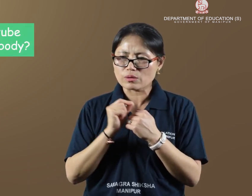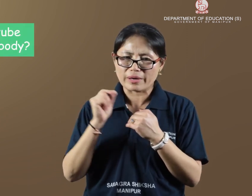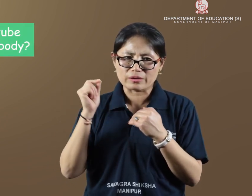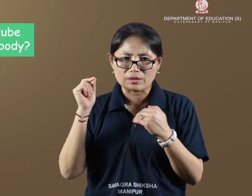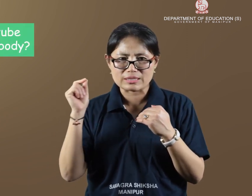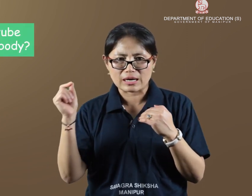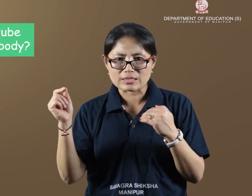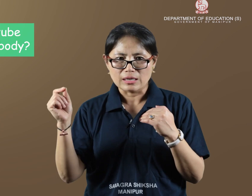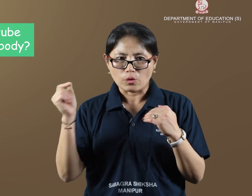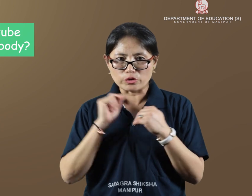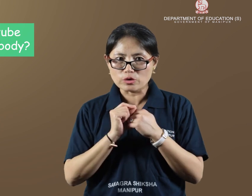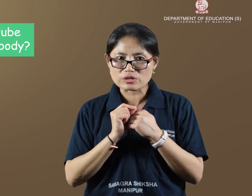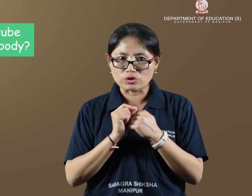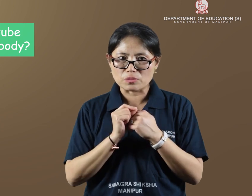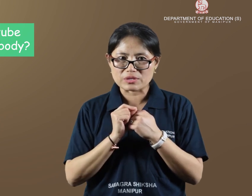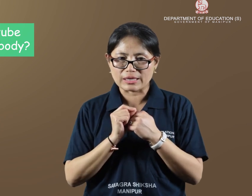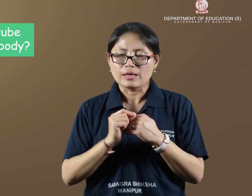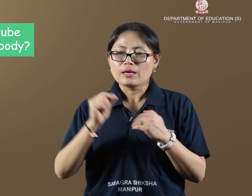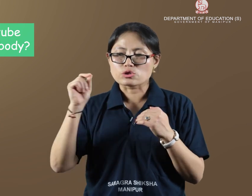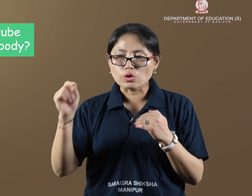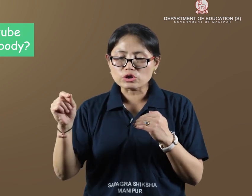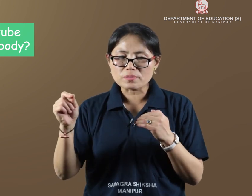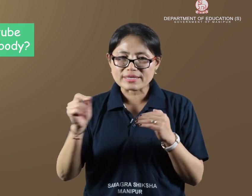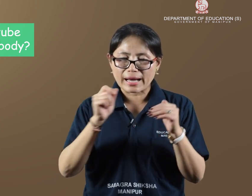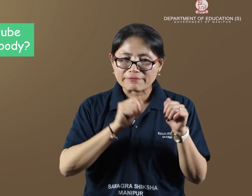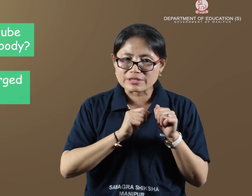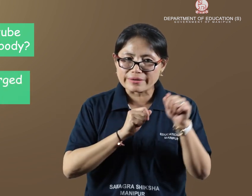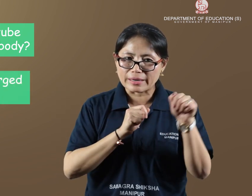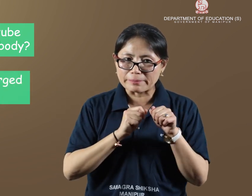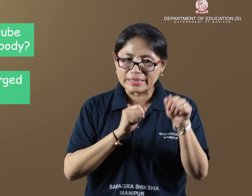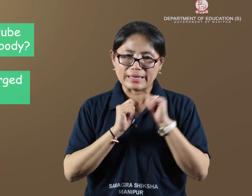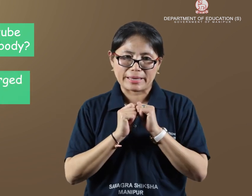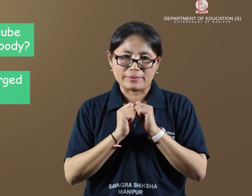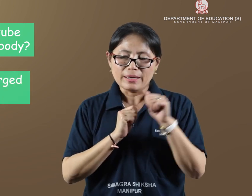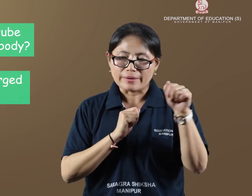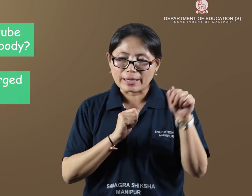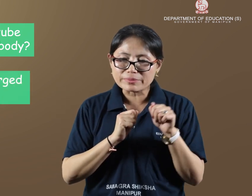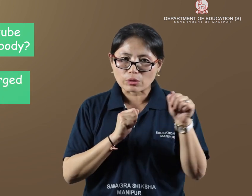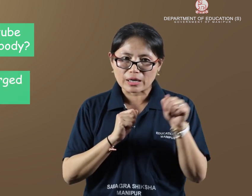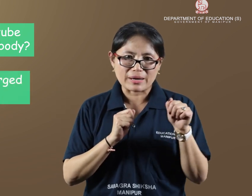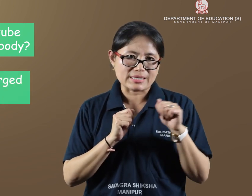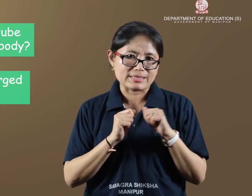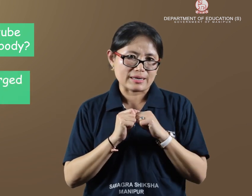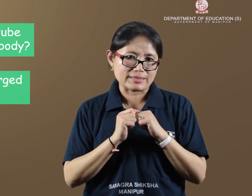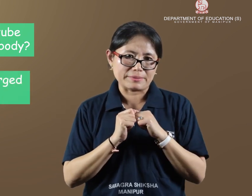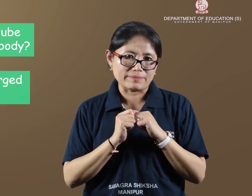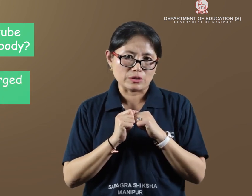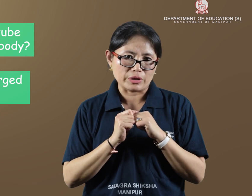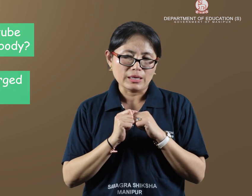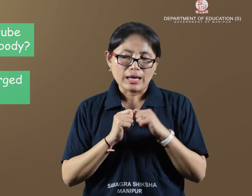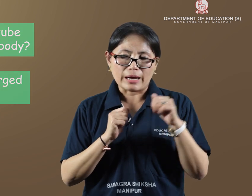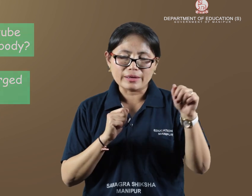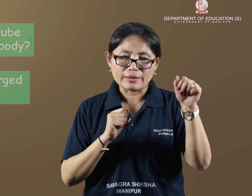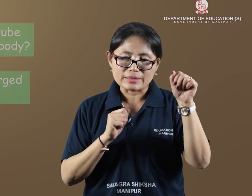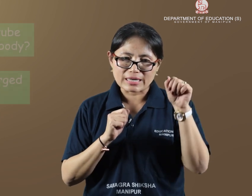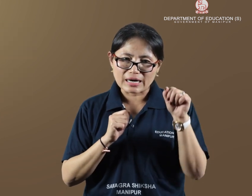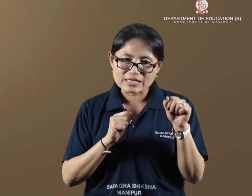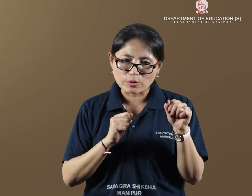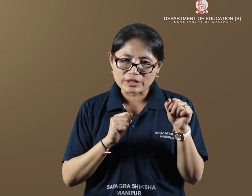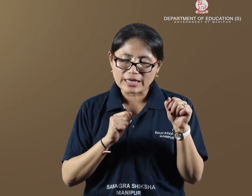kamain taroga charge oi noina straw tube city straw tube se after rubbing hybo rub toroga ma charge develop tawi and a charge body ama